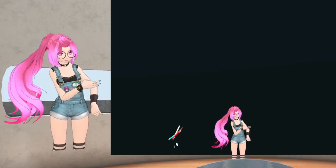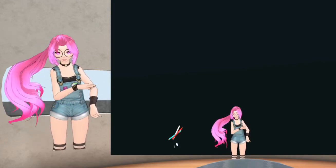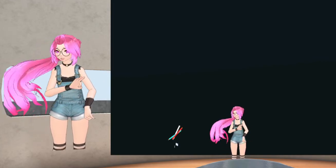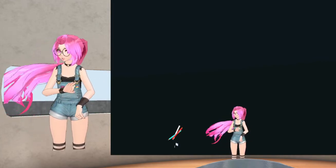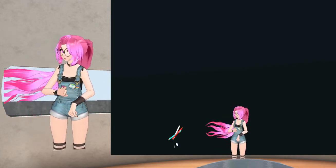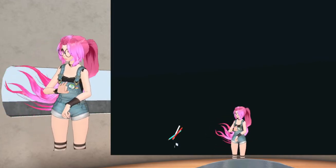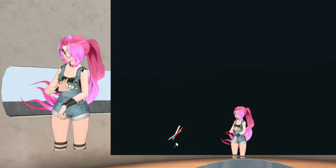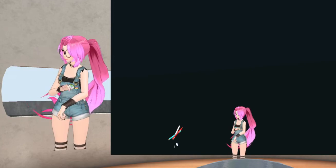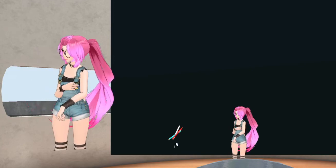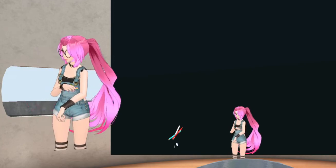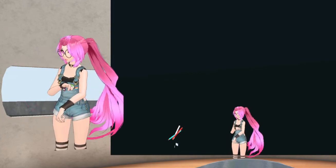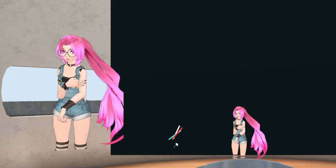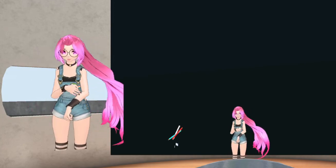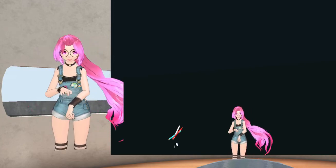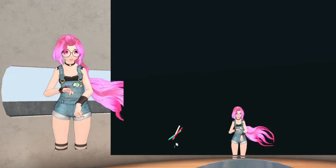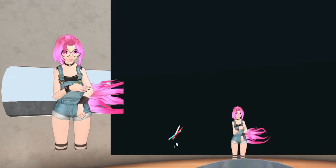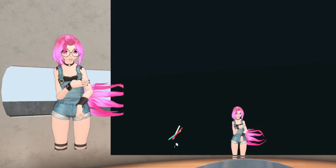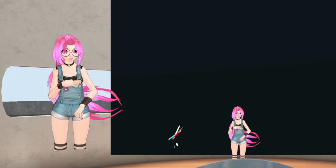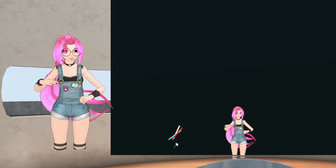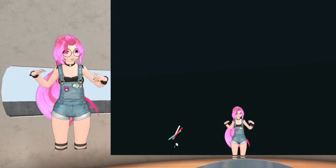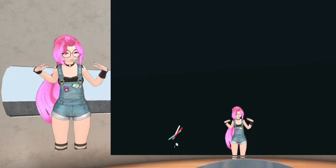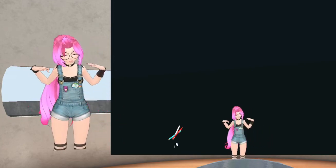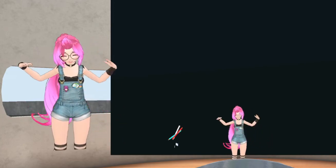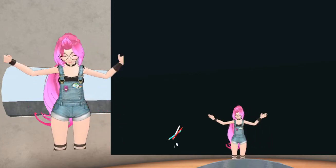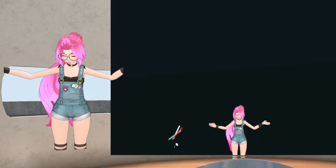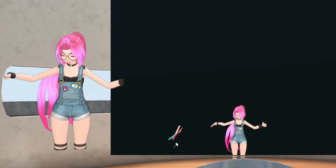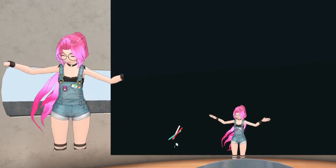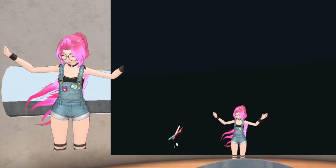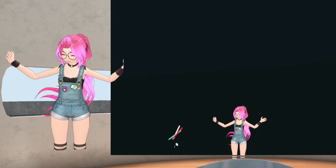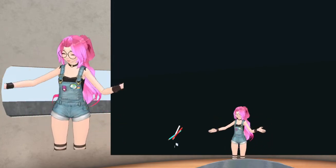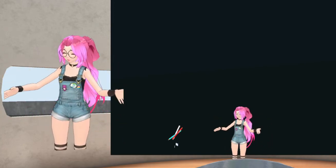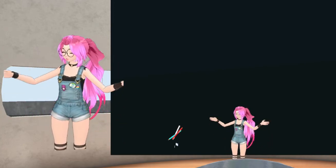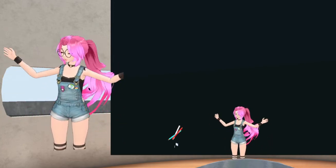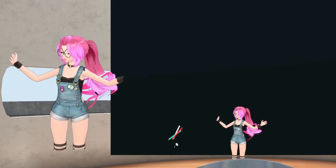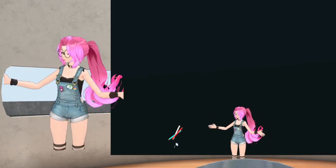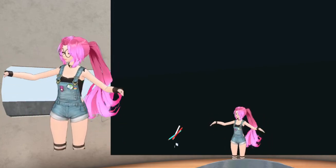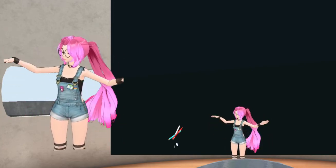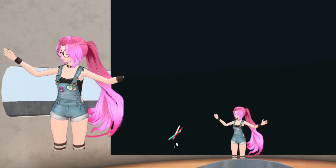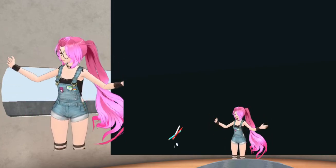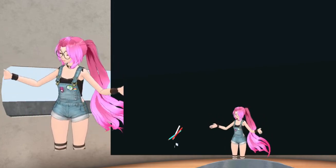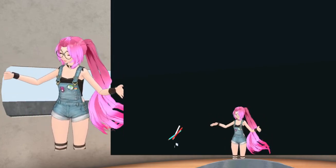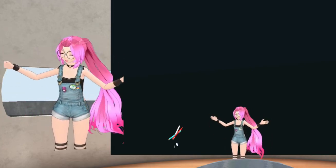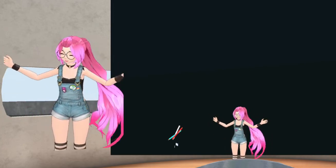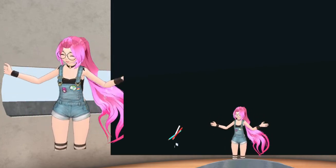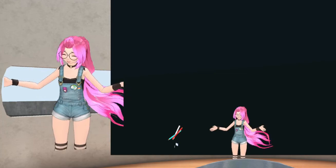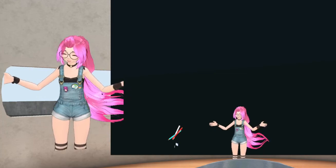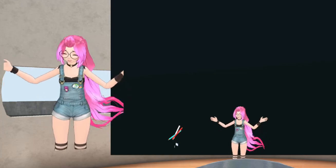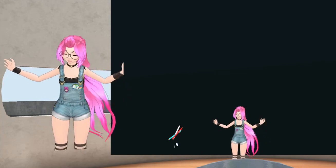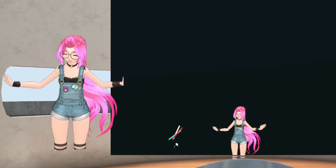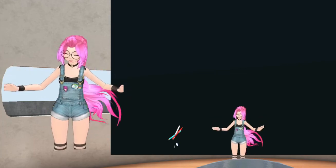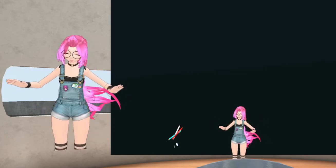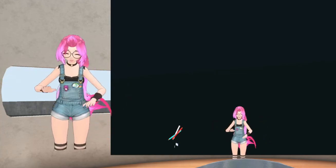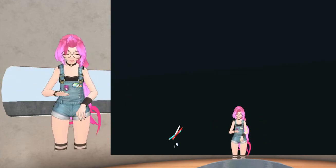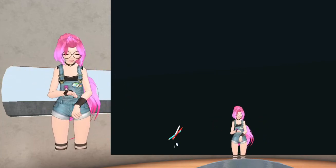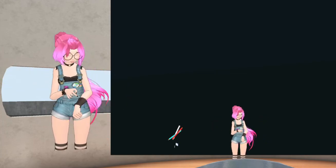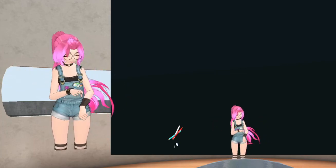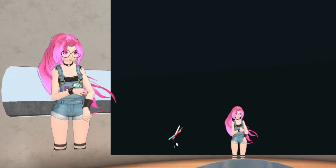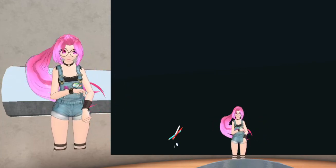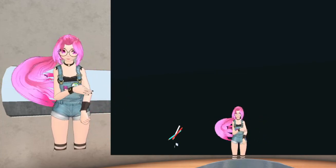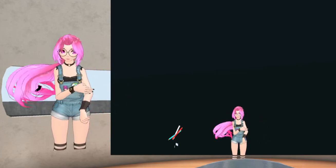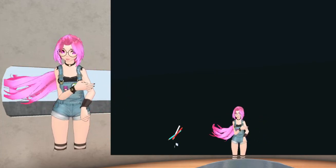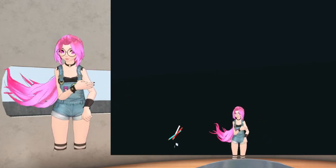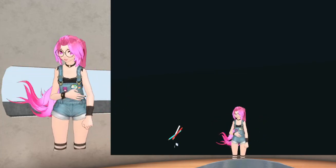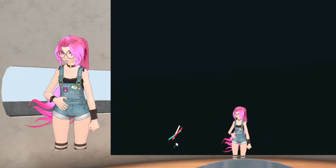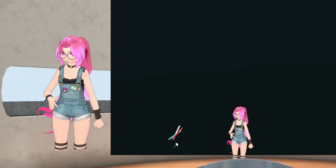if you're brushing your arm, you can say like they had a furry. Or if you want to say wings, they had wings. You know, pretty self-explanatory. A lot of those signs.